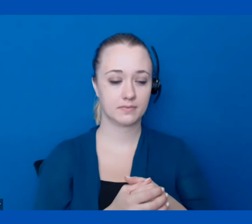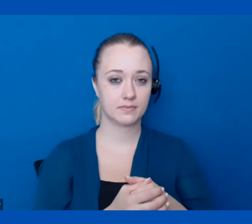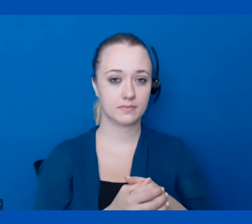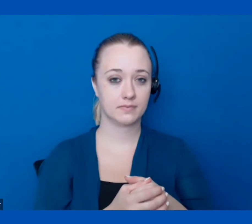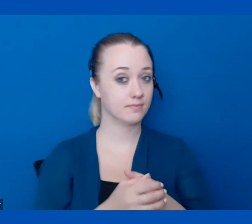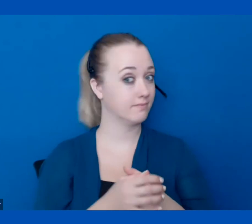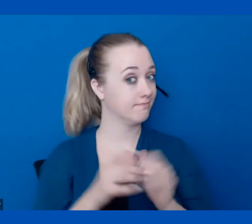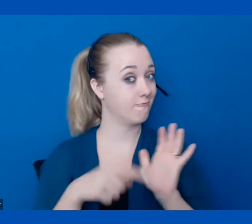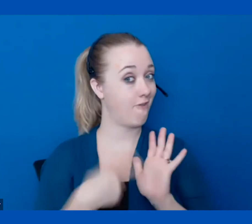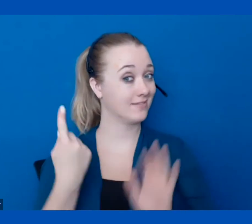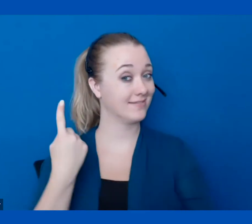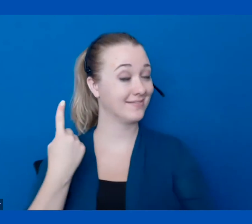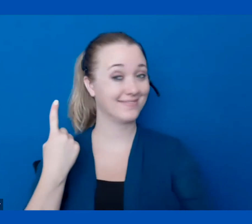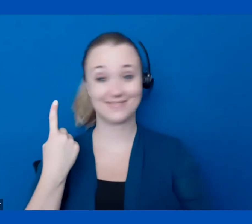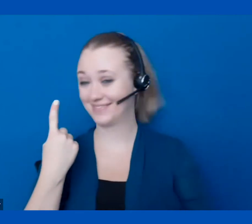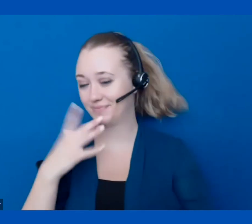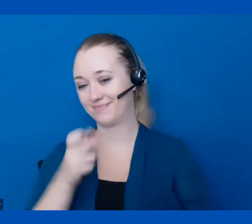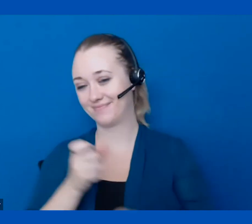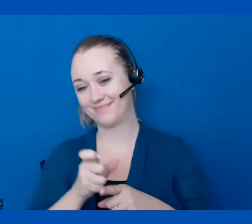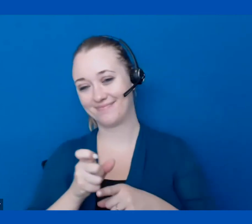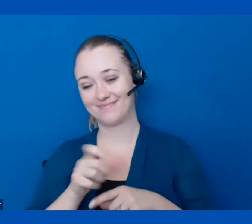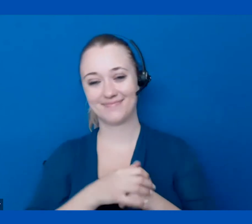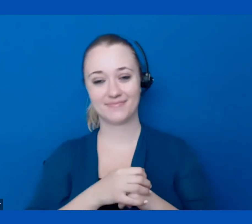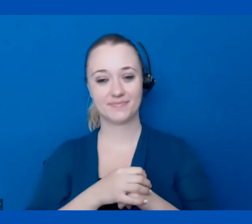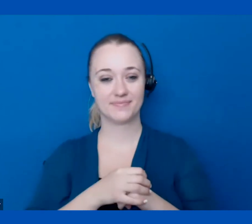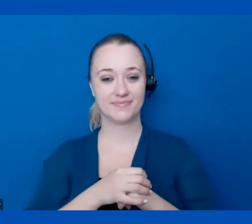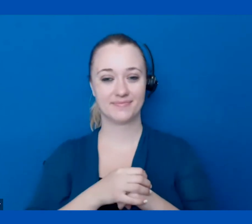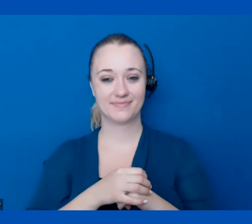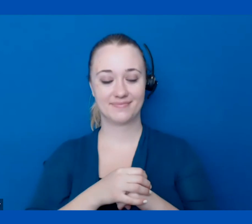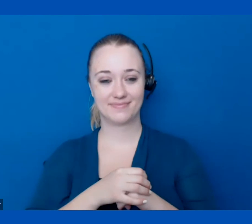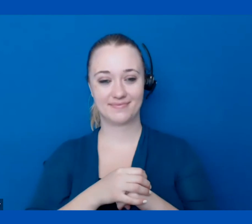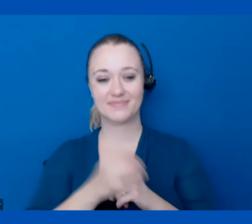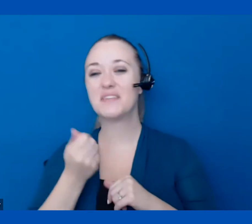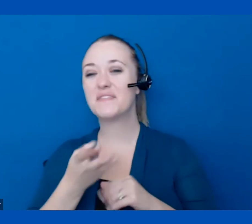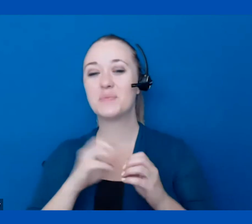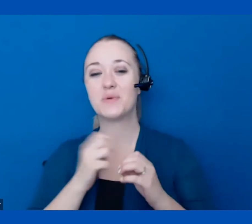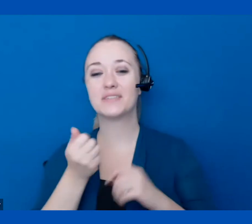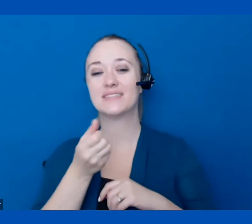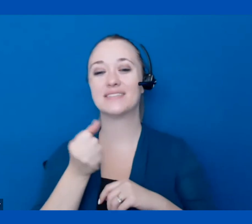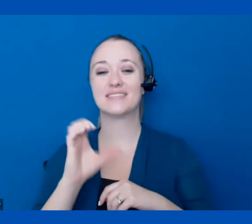Going once. Just kidding. Give you a few more seconds to think about it.